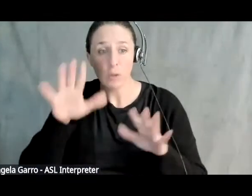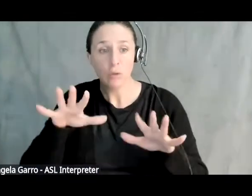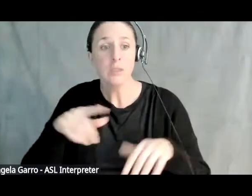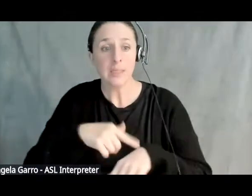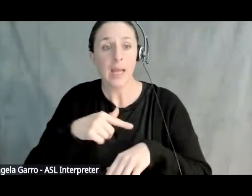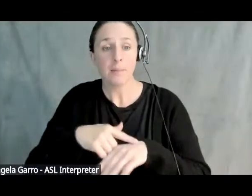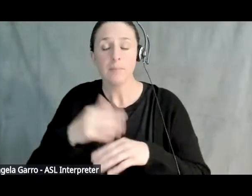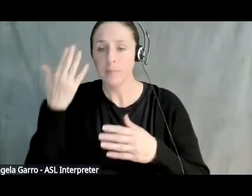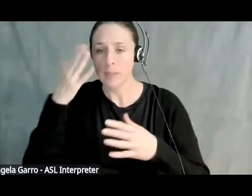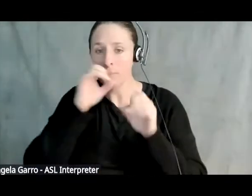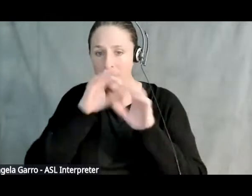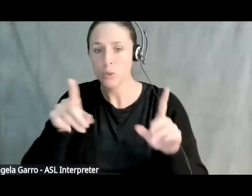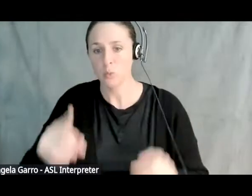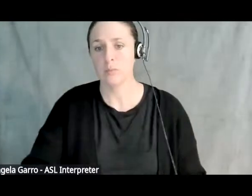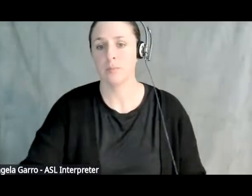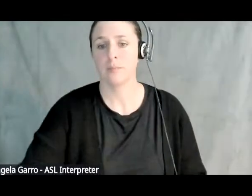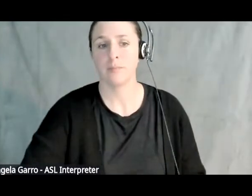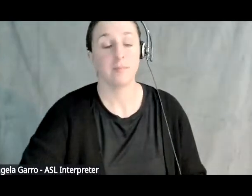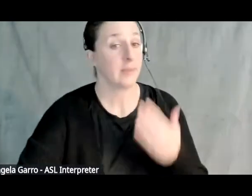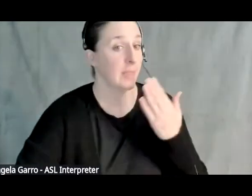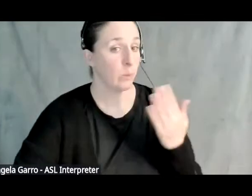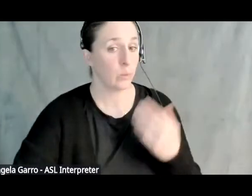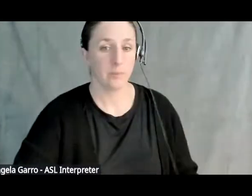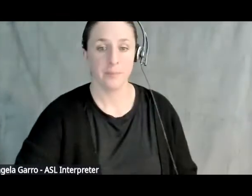bless you. Thank you.